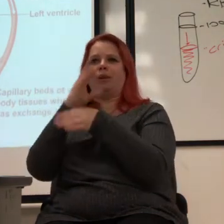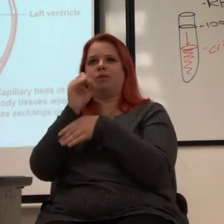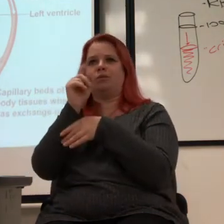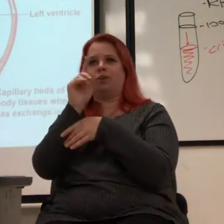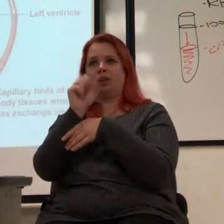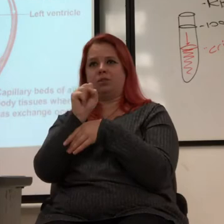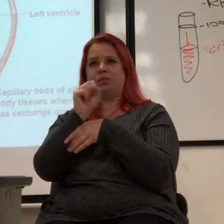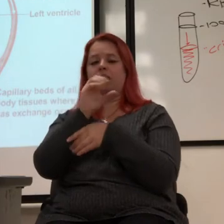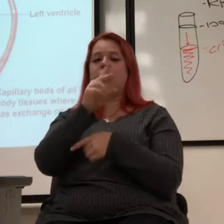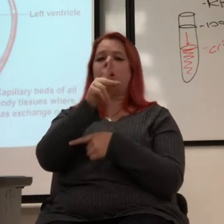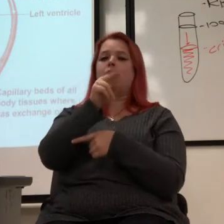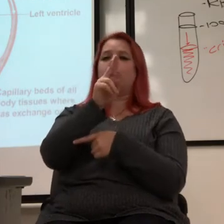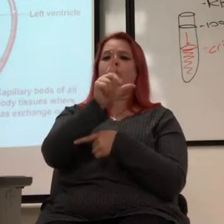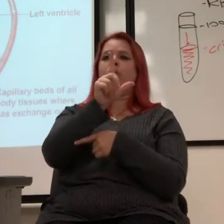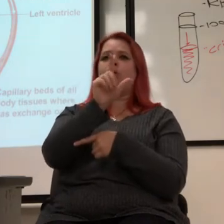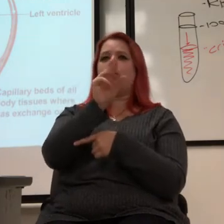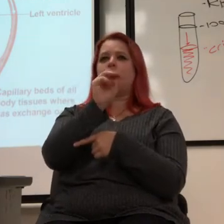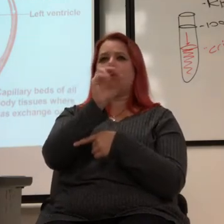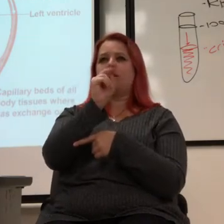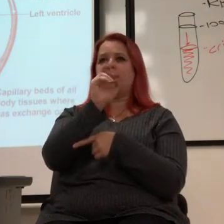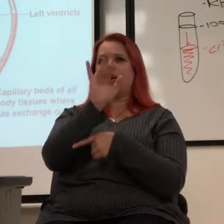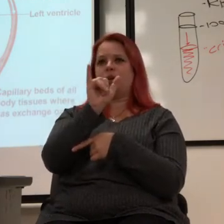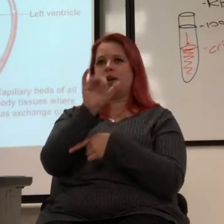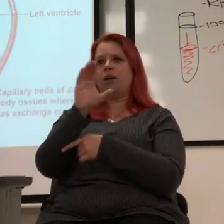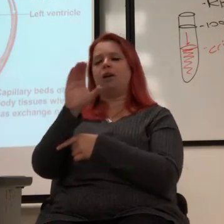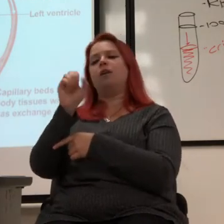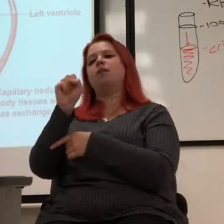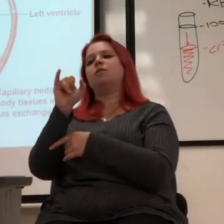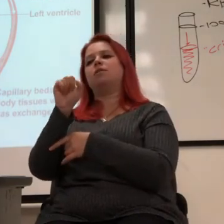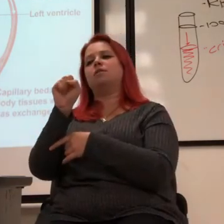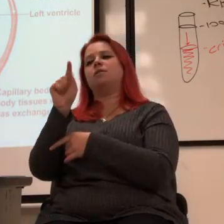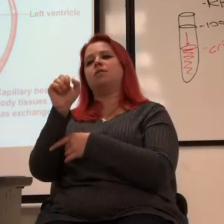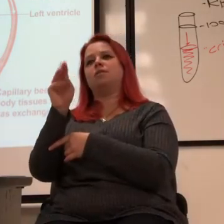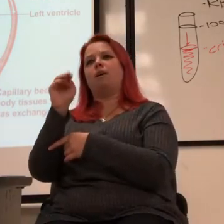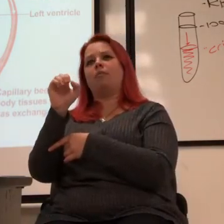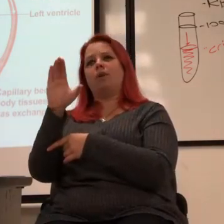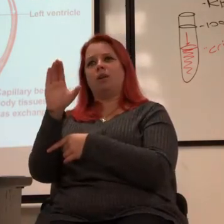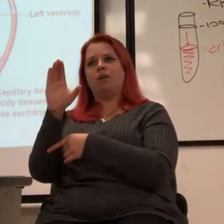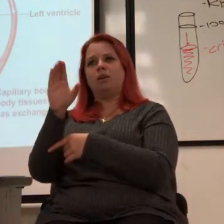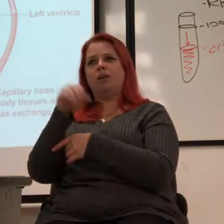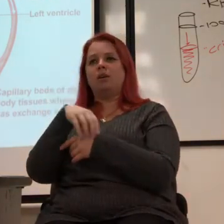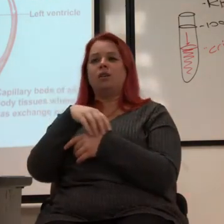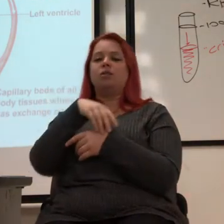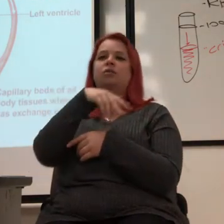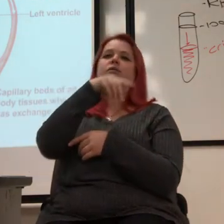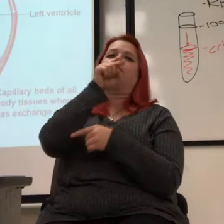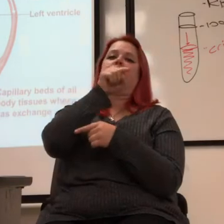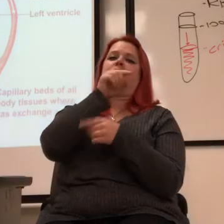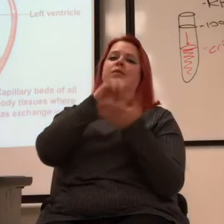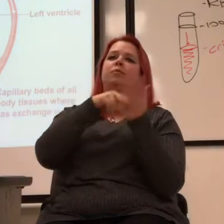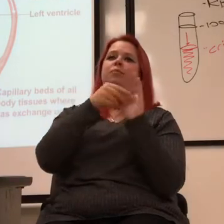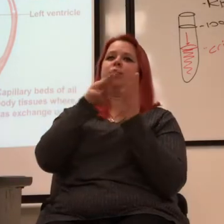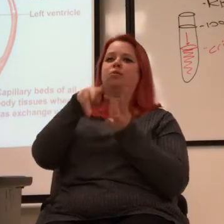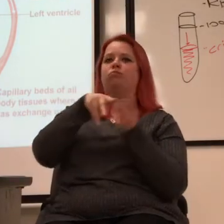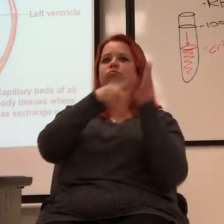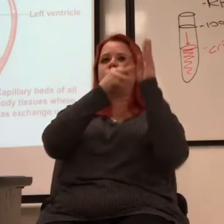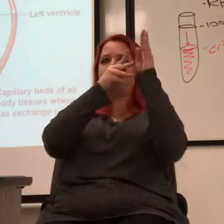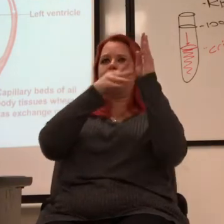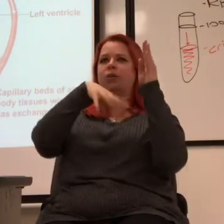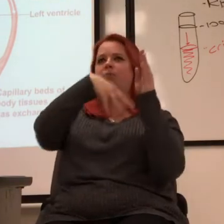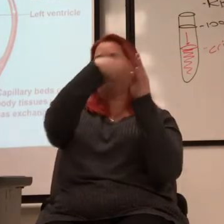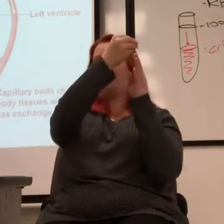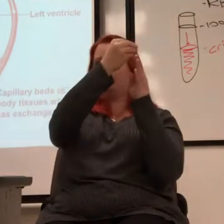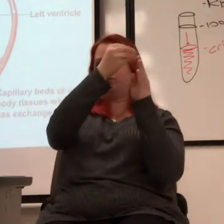circuit, systemic circuit. So circuit means blood pumps out and it comes back. Okay, so let's study the right heart